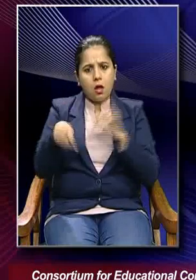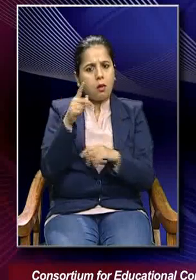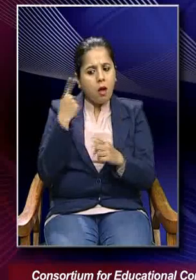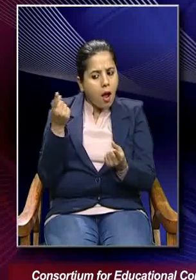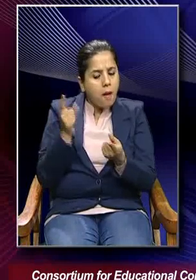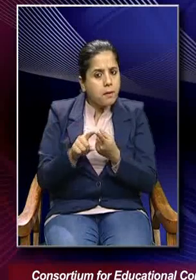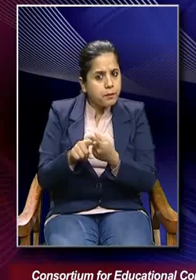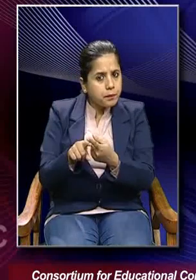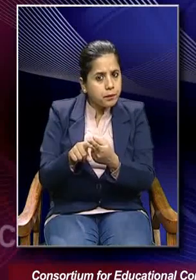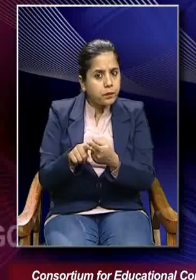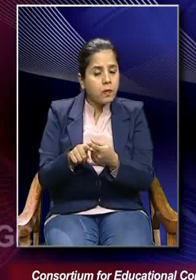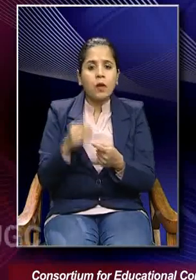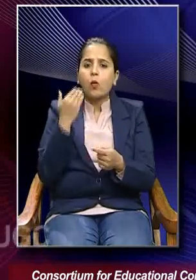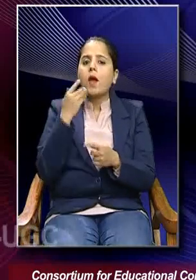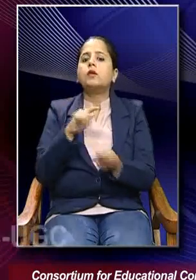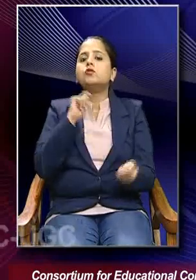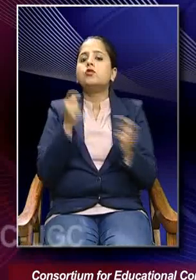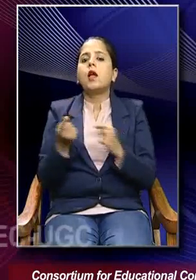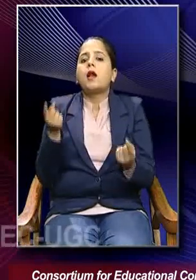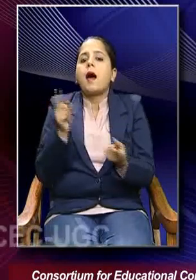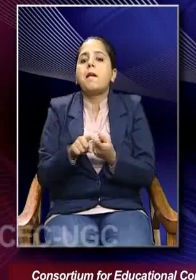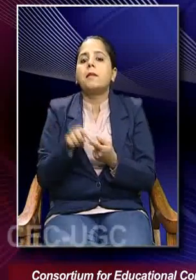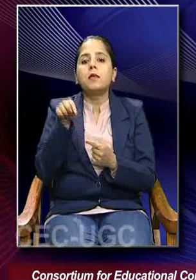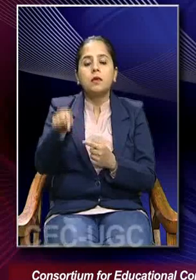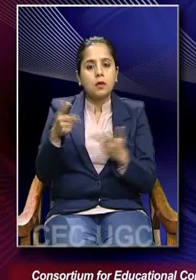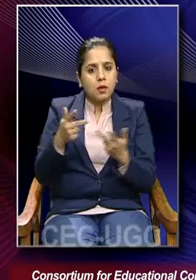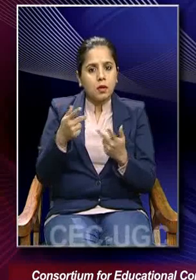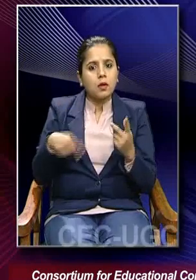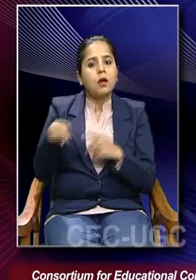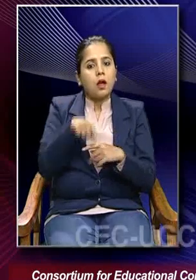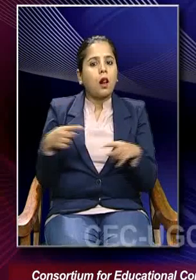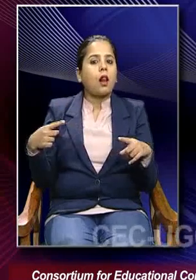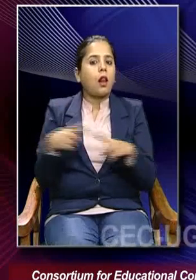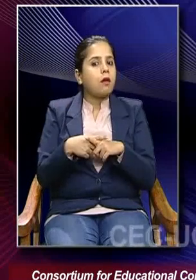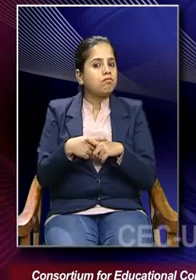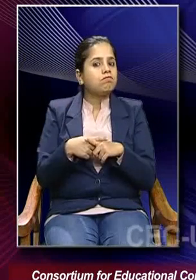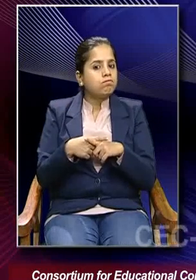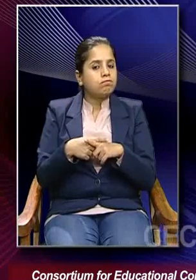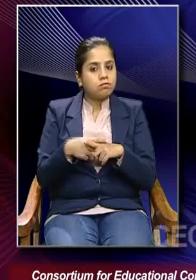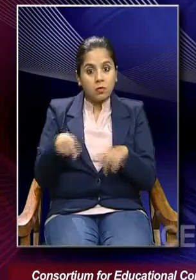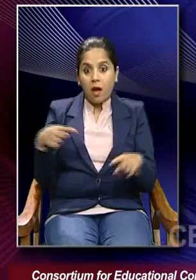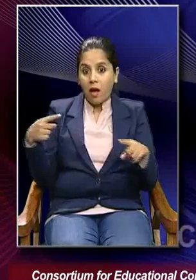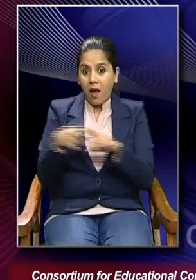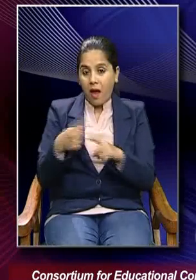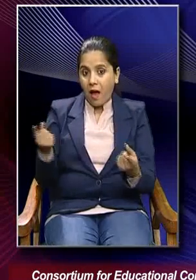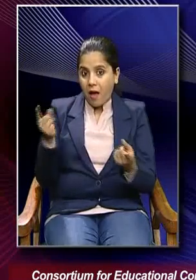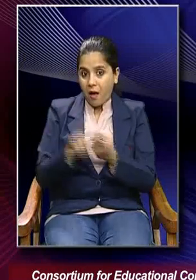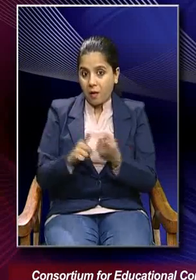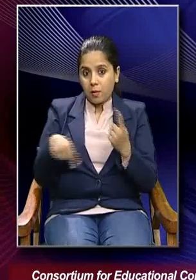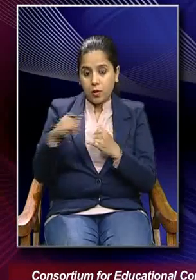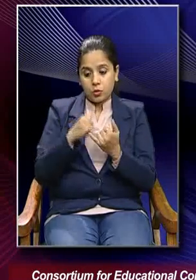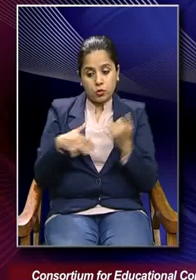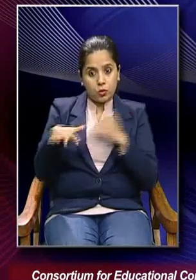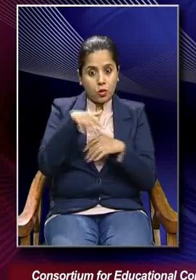place. Now, when change takes place, it would lead to conflict, and when conflict happens within the